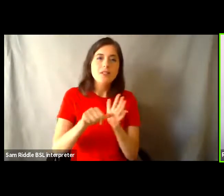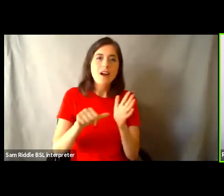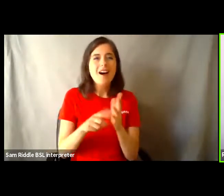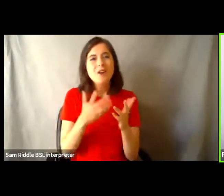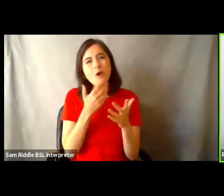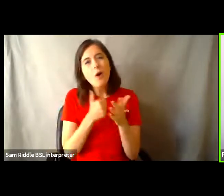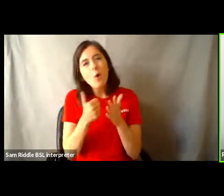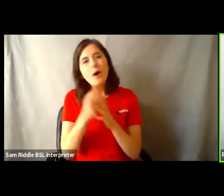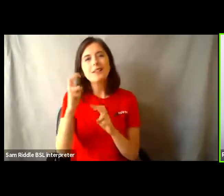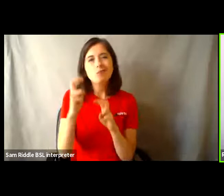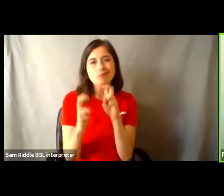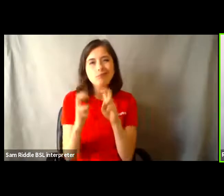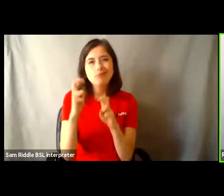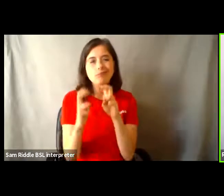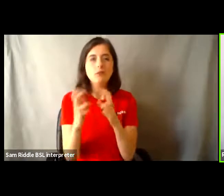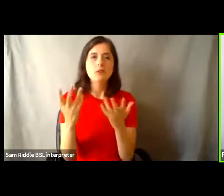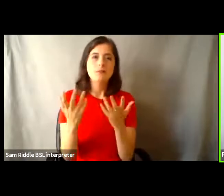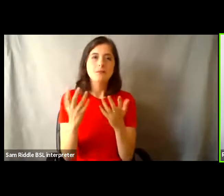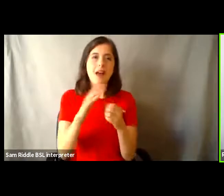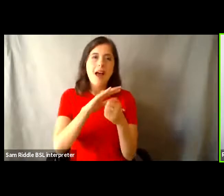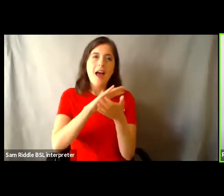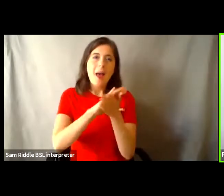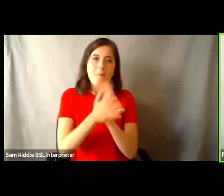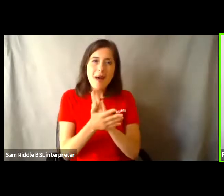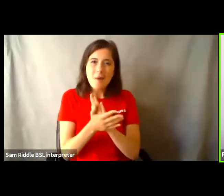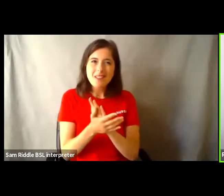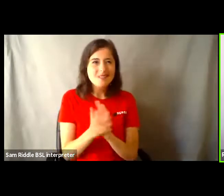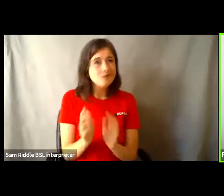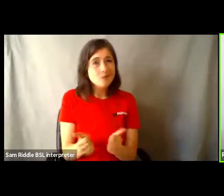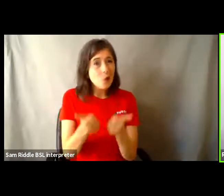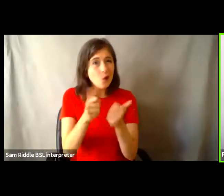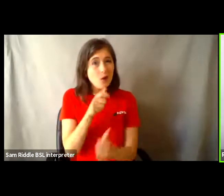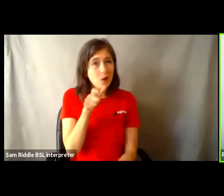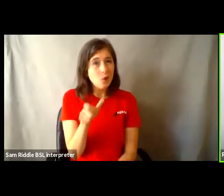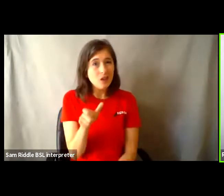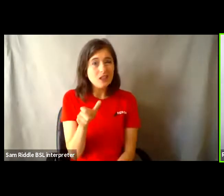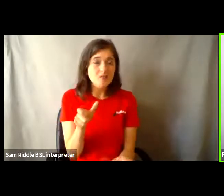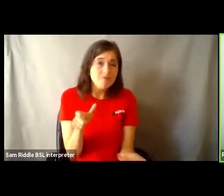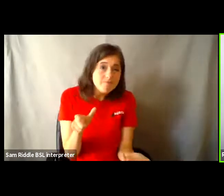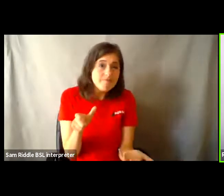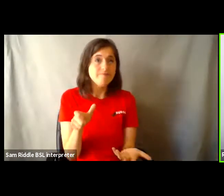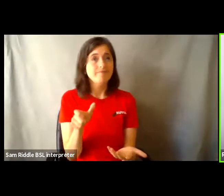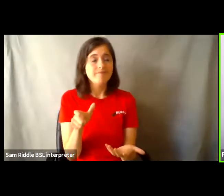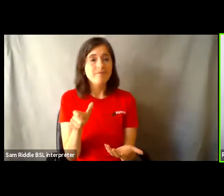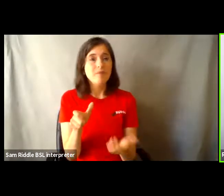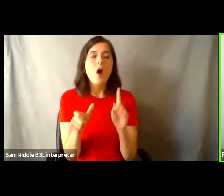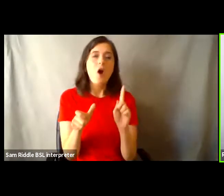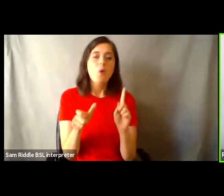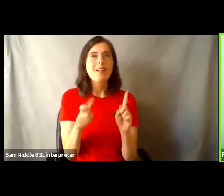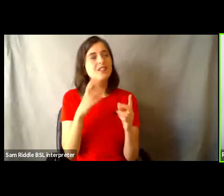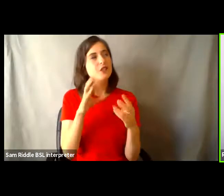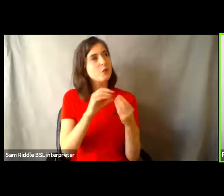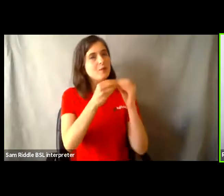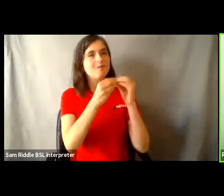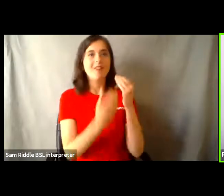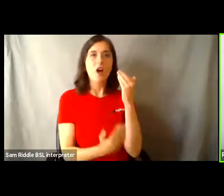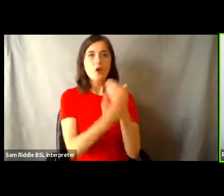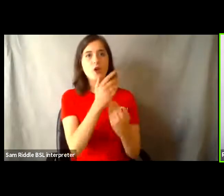it. Impairment is not a great word. If anything, we need to invent or find a new